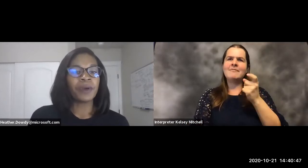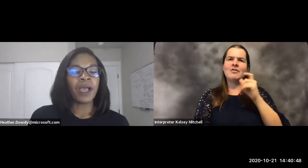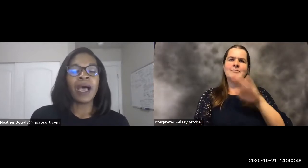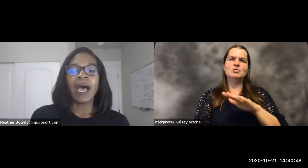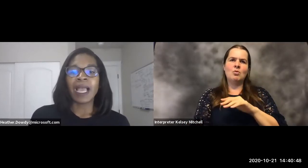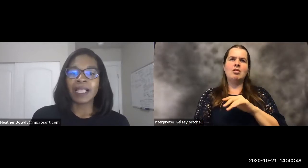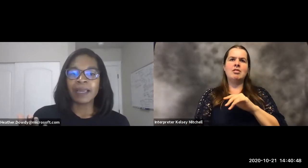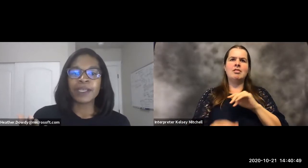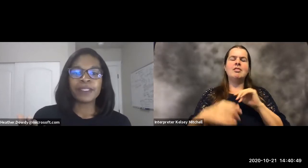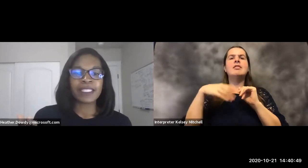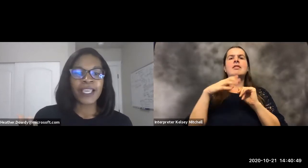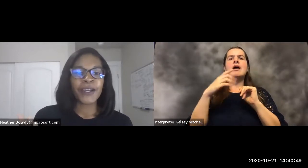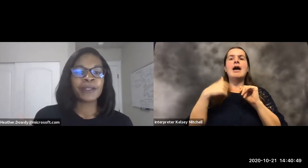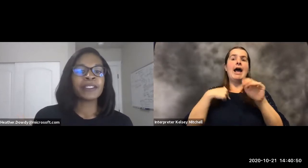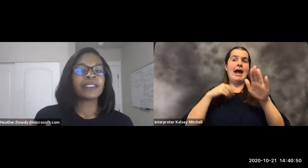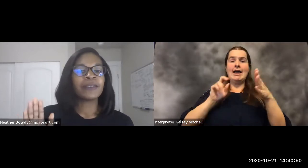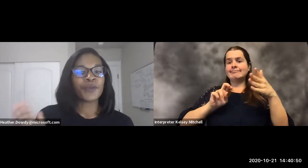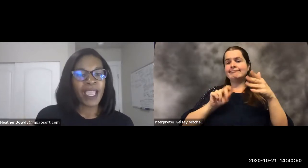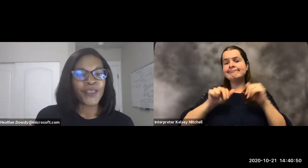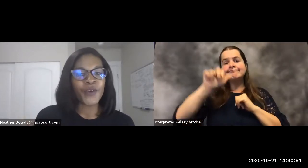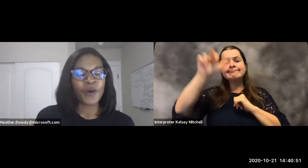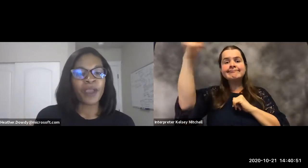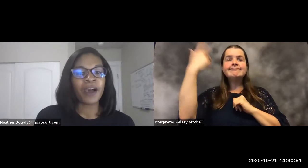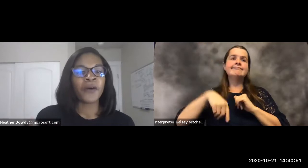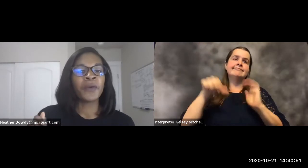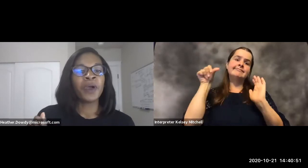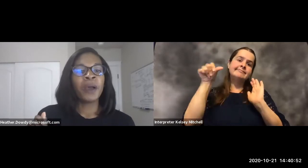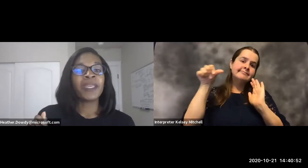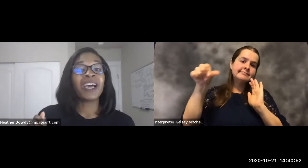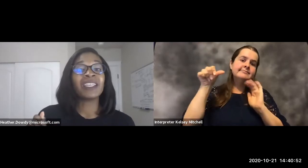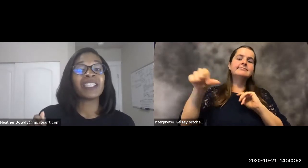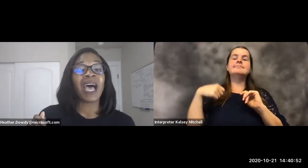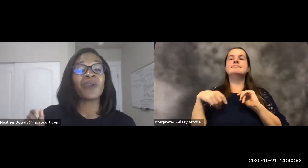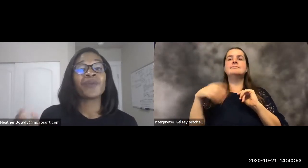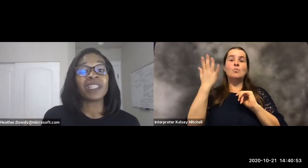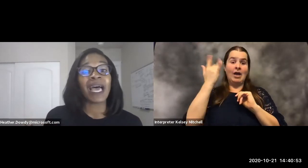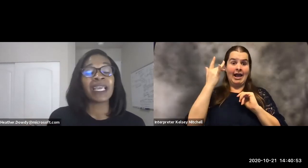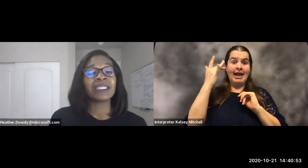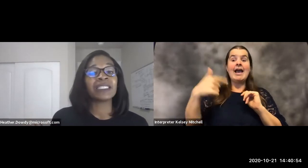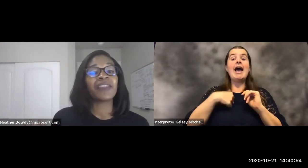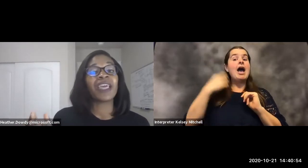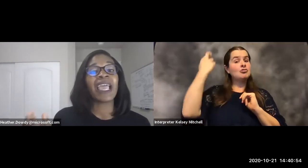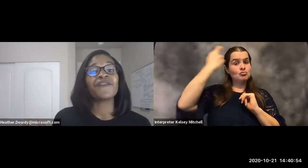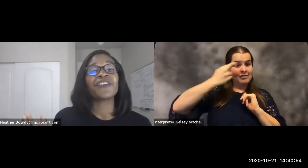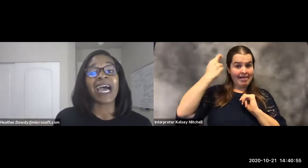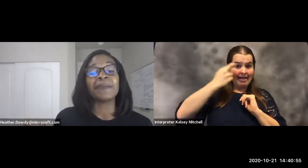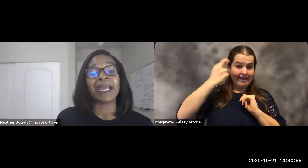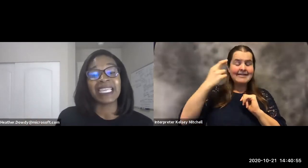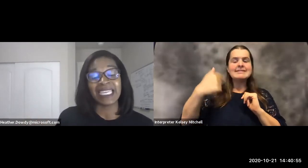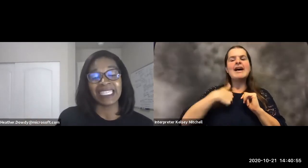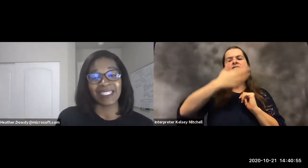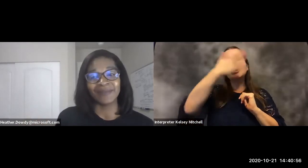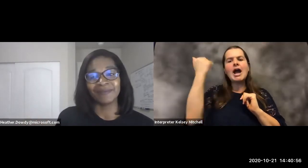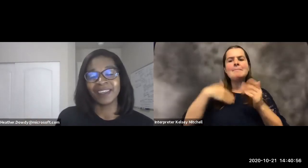school. I climbed up the stairs, rang the doorbell, because I realized that I had forgotten